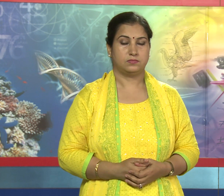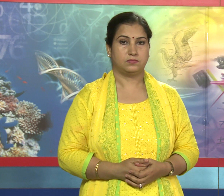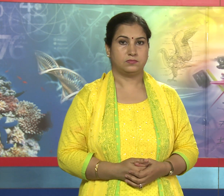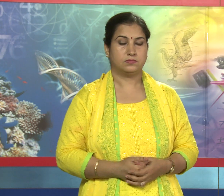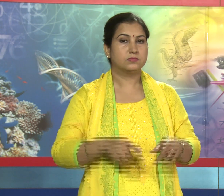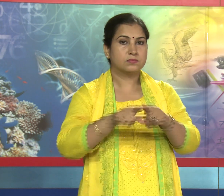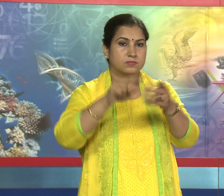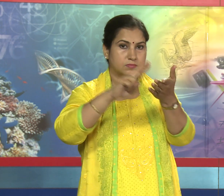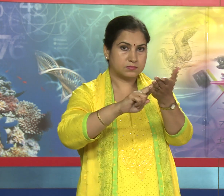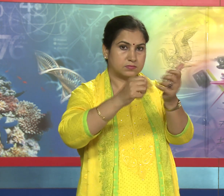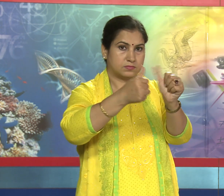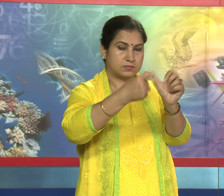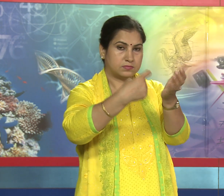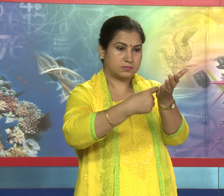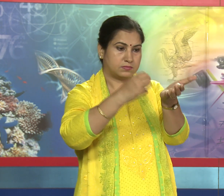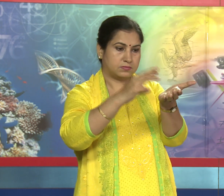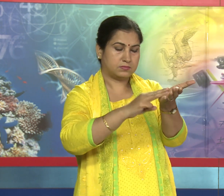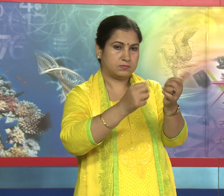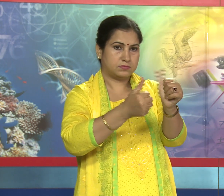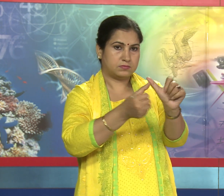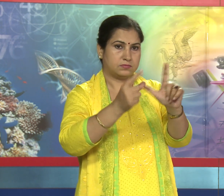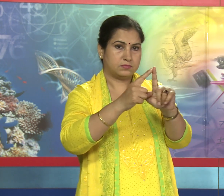Narmada River makes an estuary.